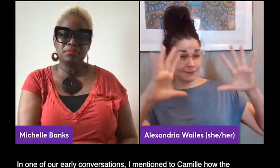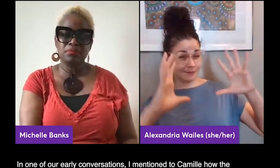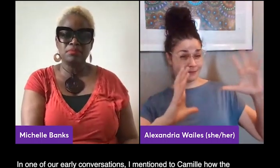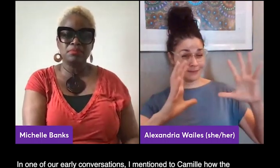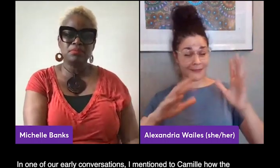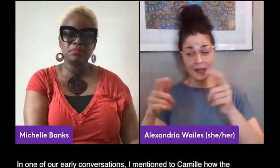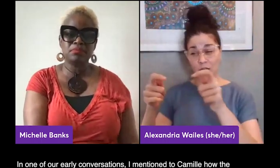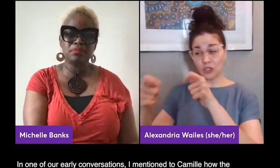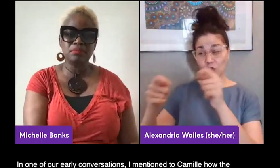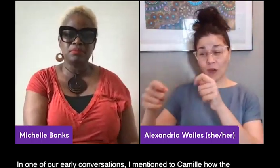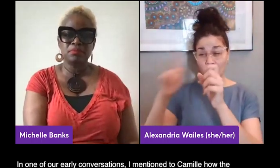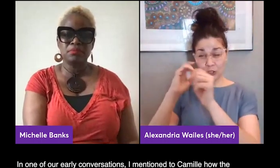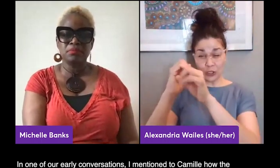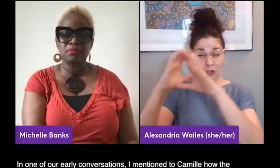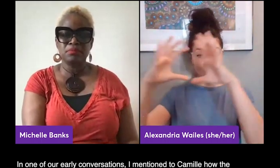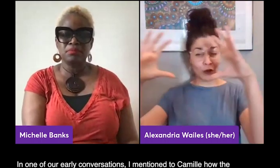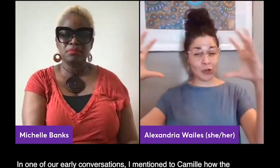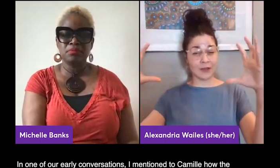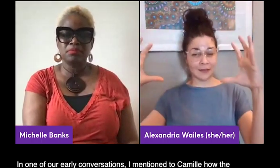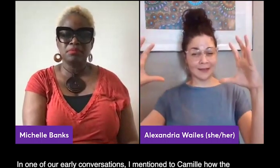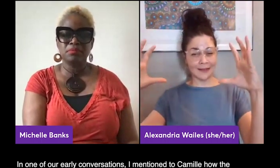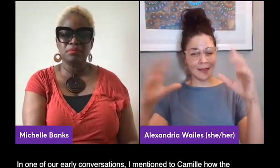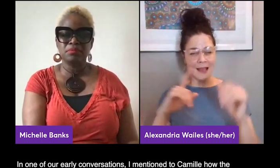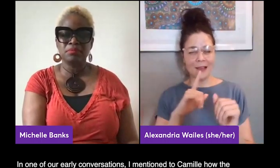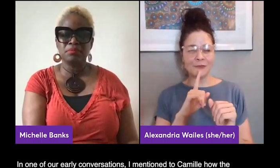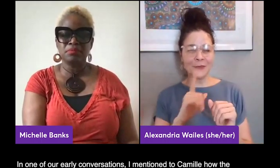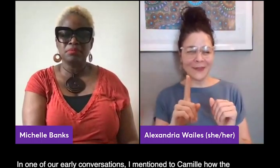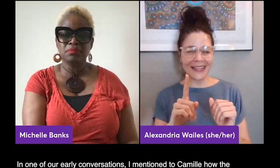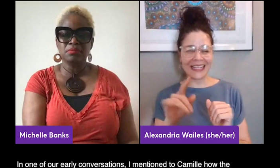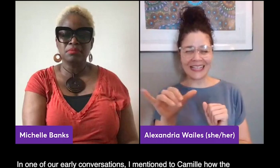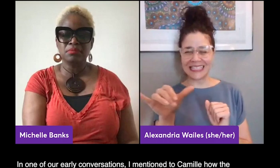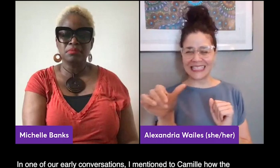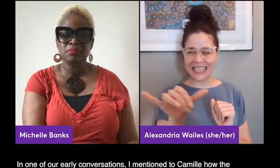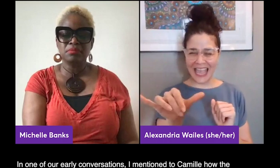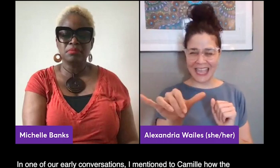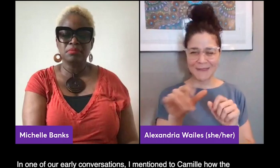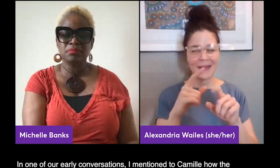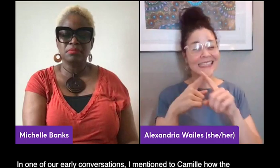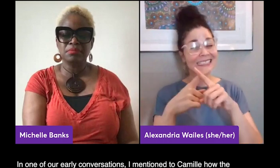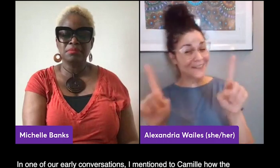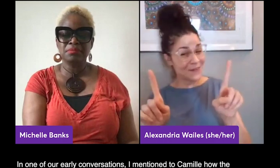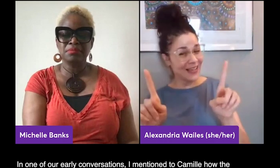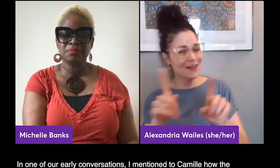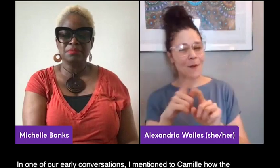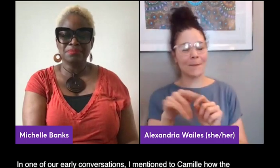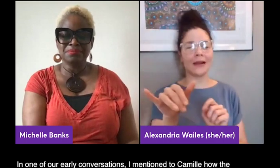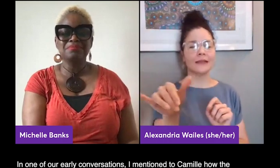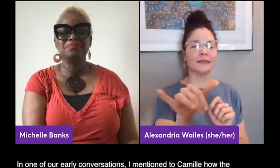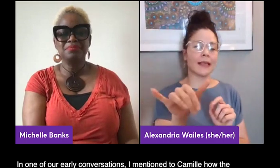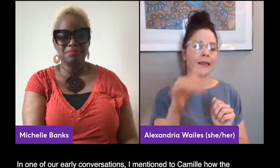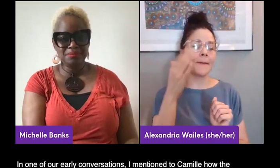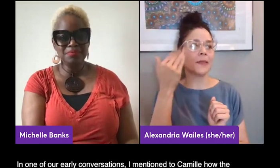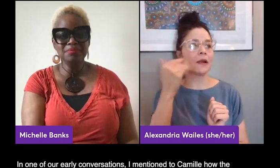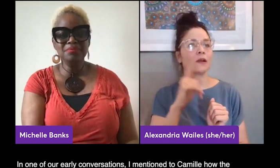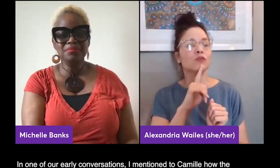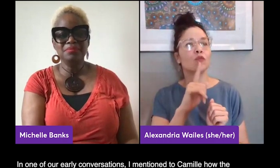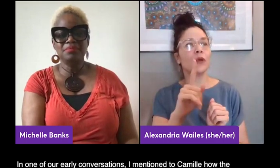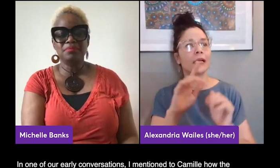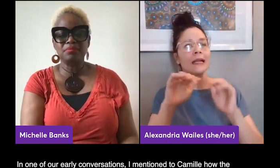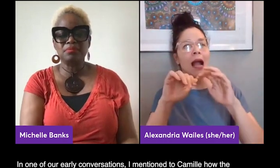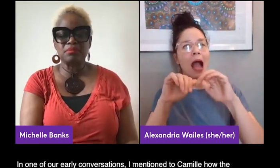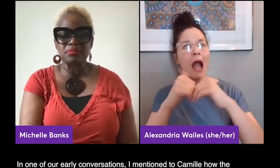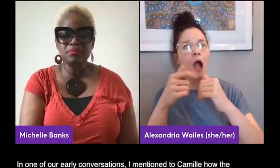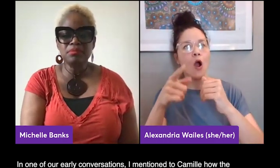choreographer's vision and the director's vision are the same. Different, but they're similar.